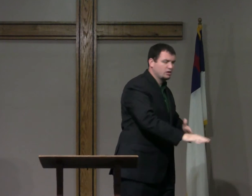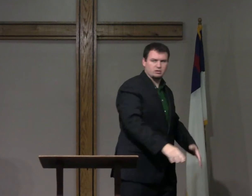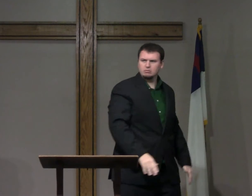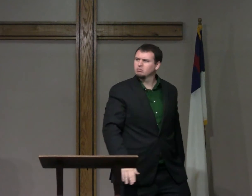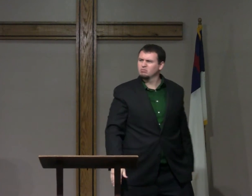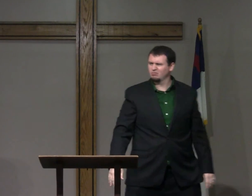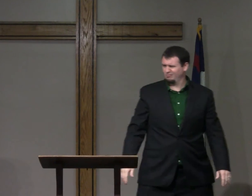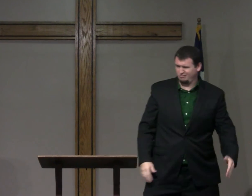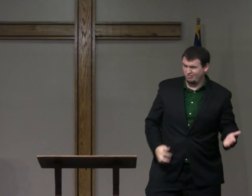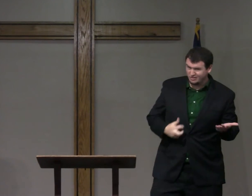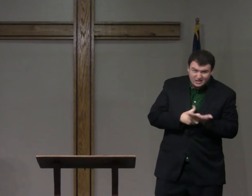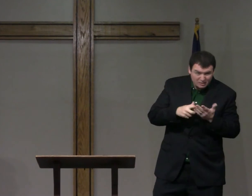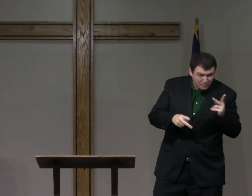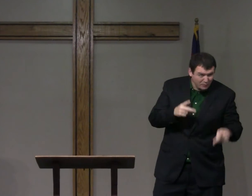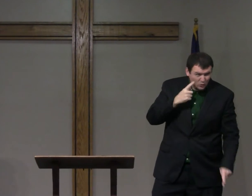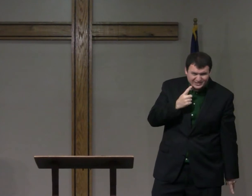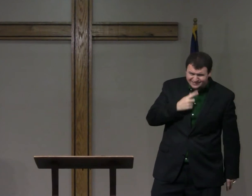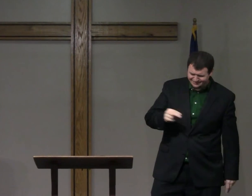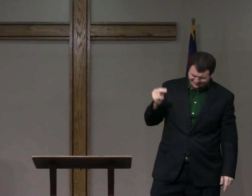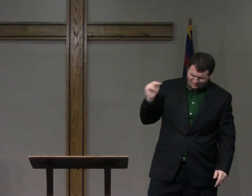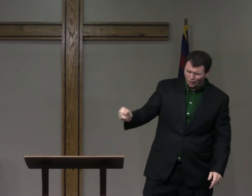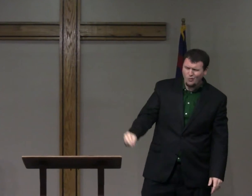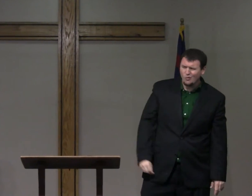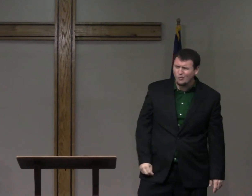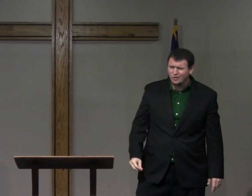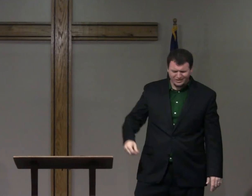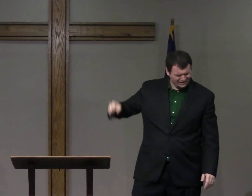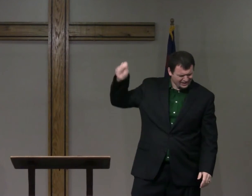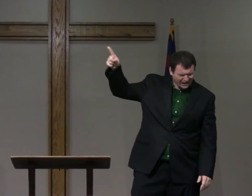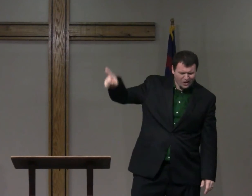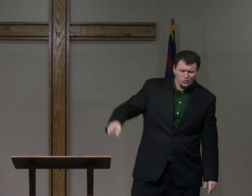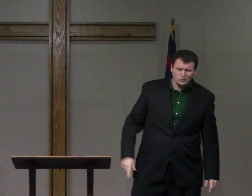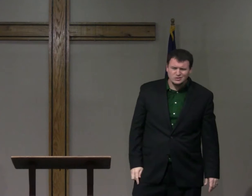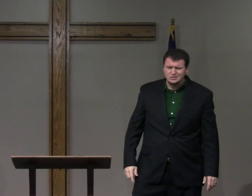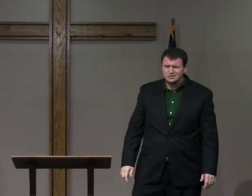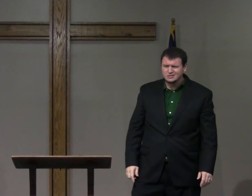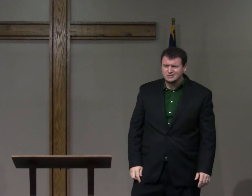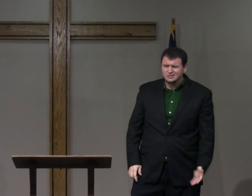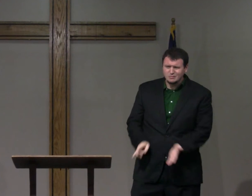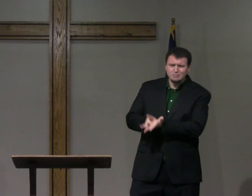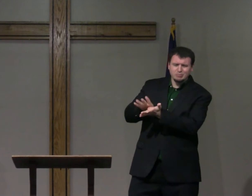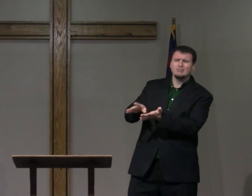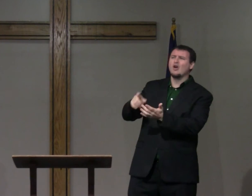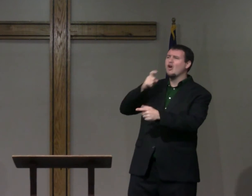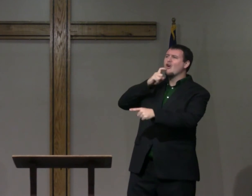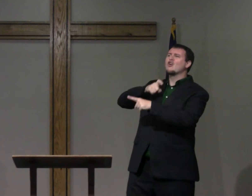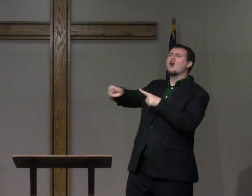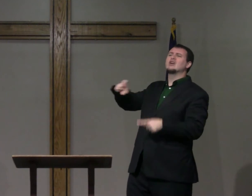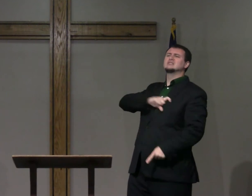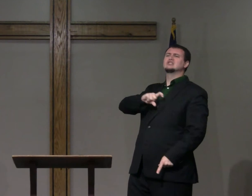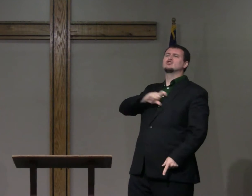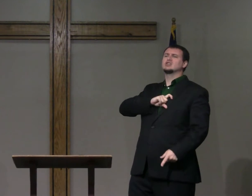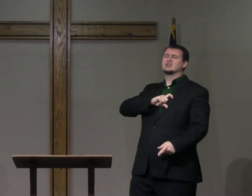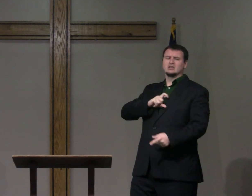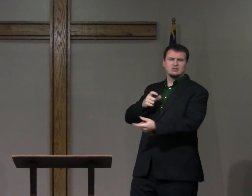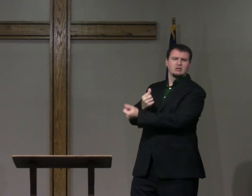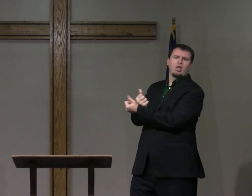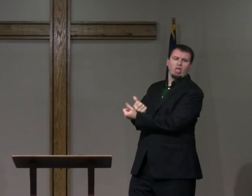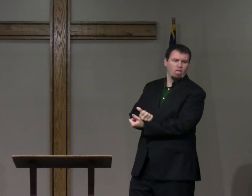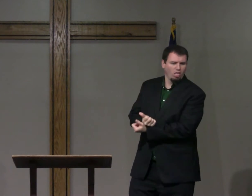me go. Get on the plane. What are they going to say? No, get out of here. You don't have a ticket. They're going to call security